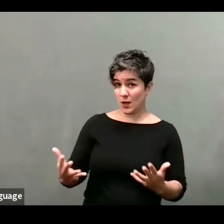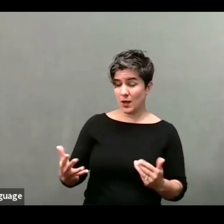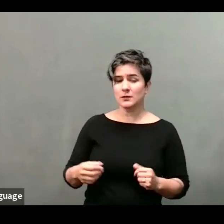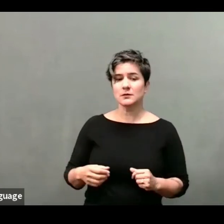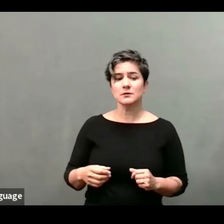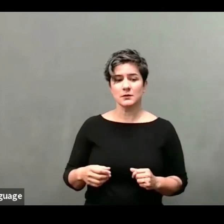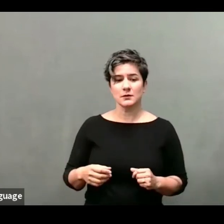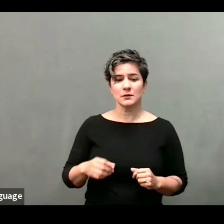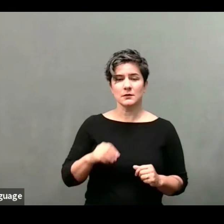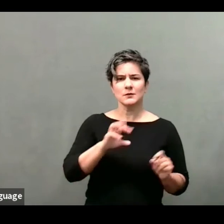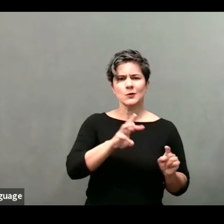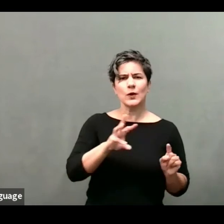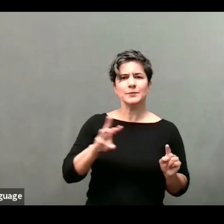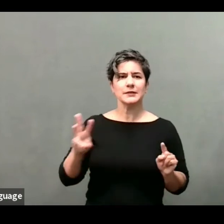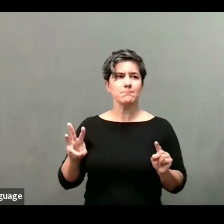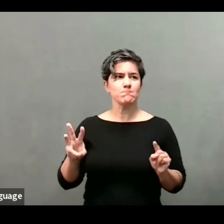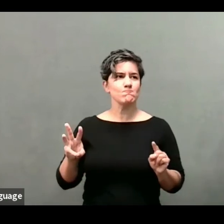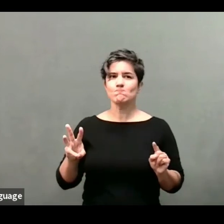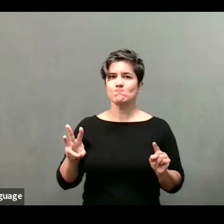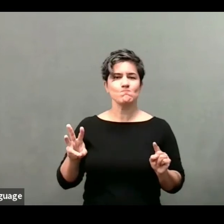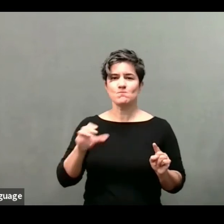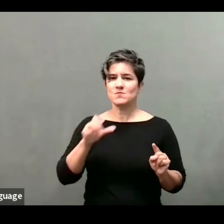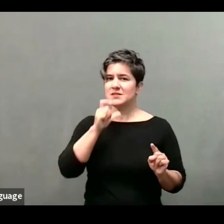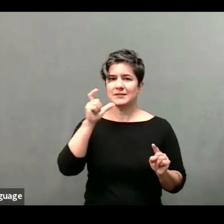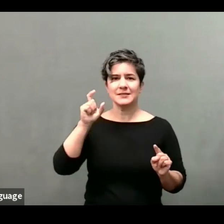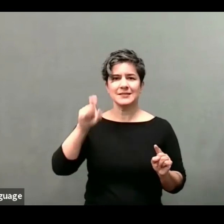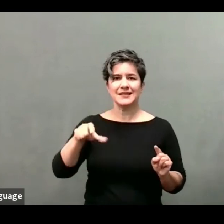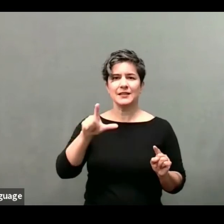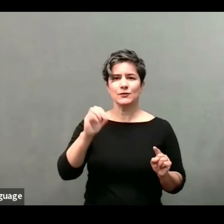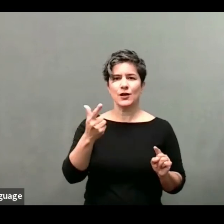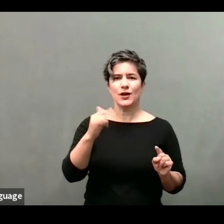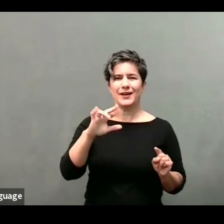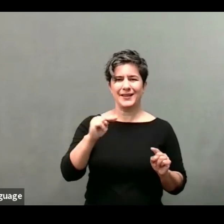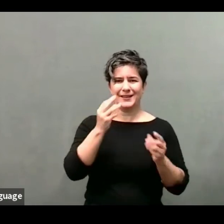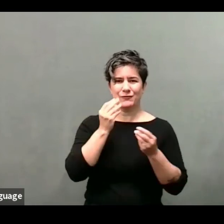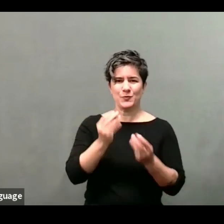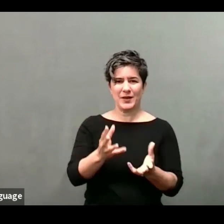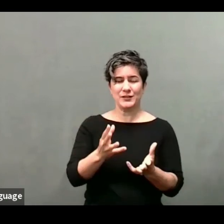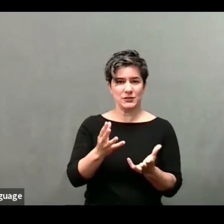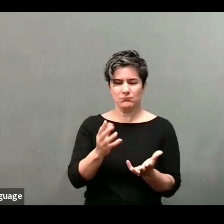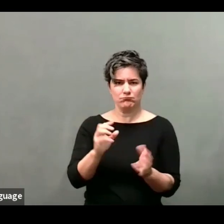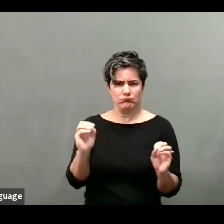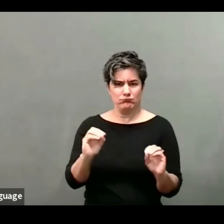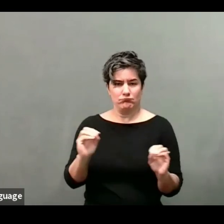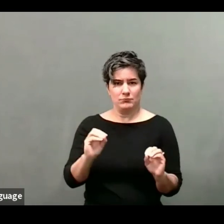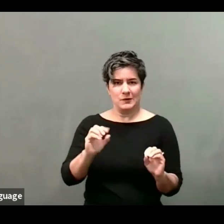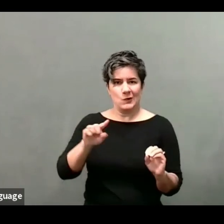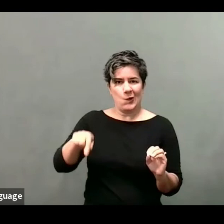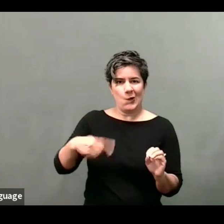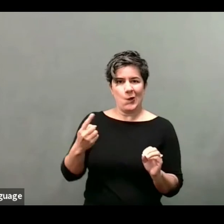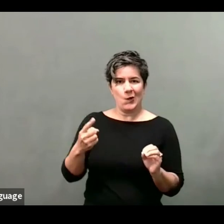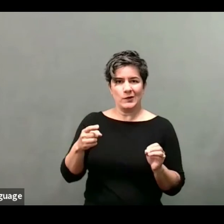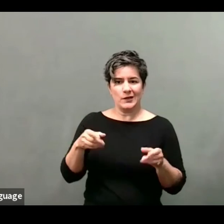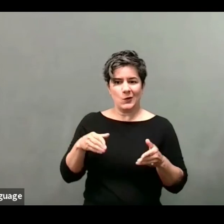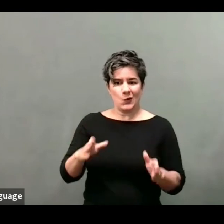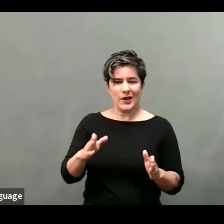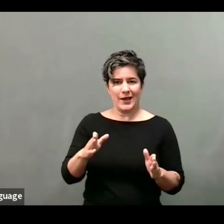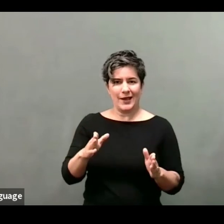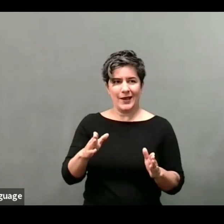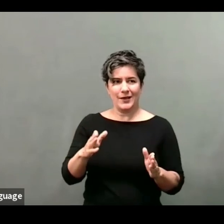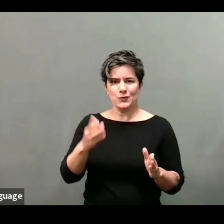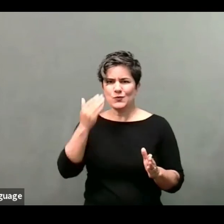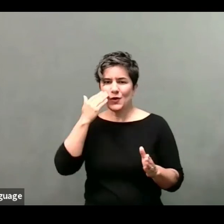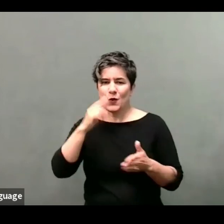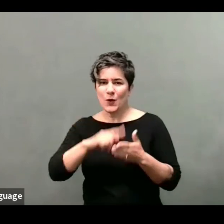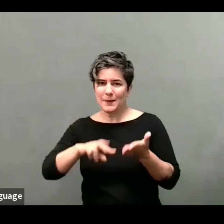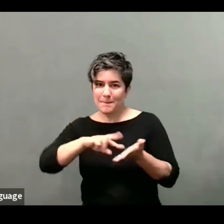this website doesn't need any login information, because the only way that you're going to be able to understand what it's